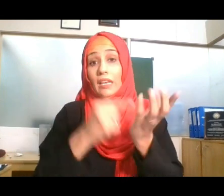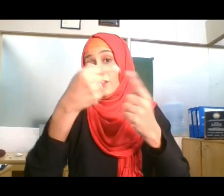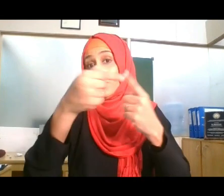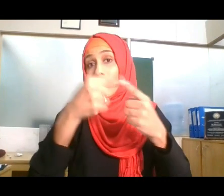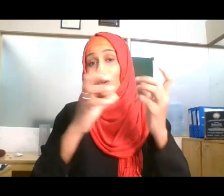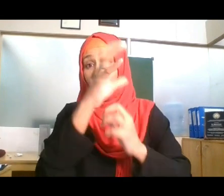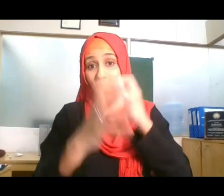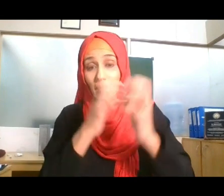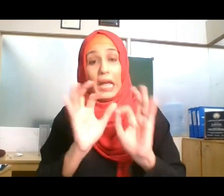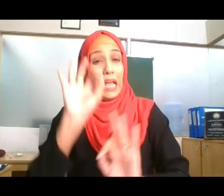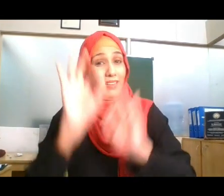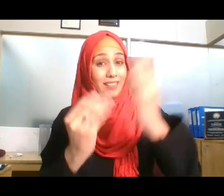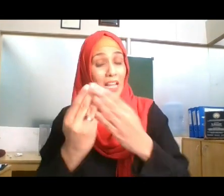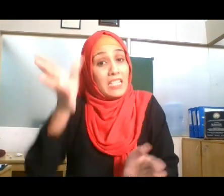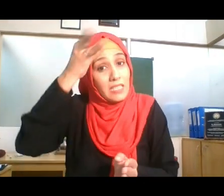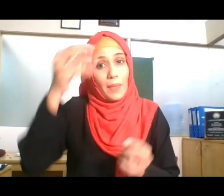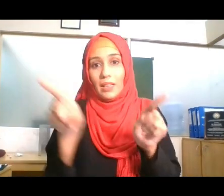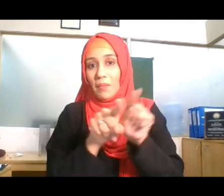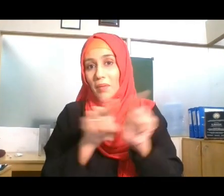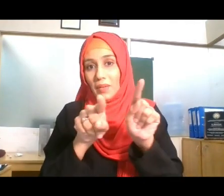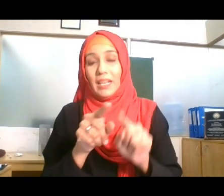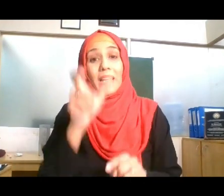so safely and responsibly.